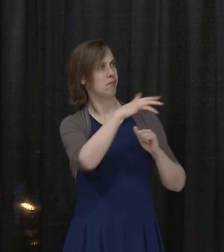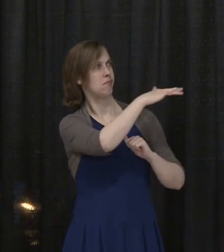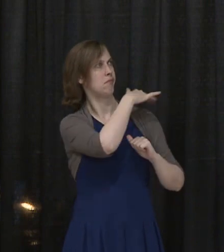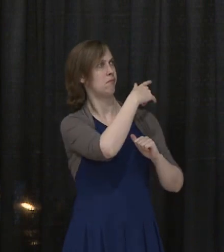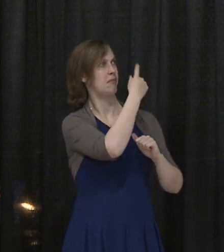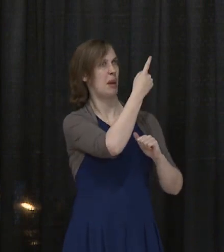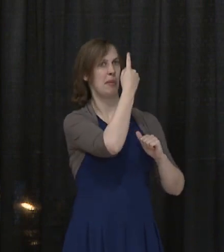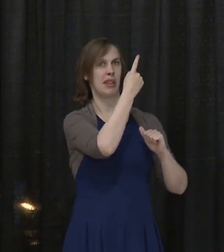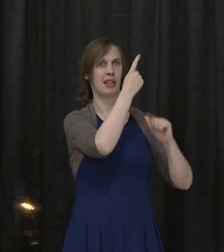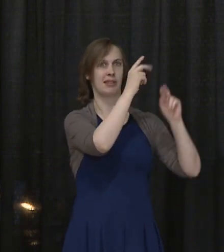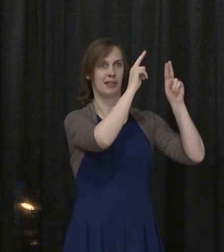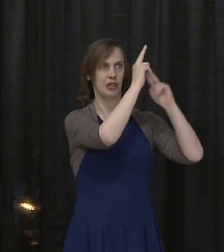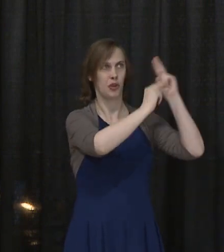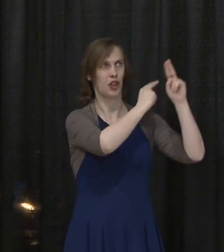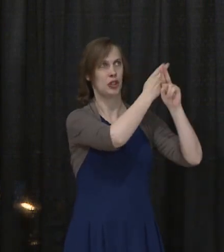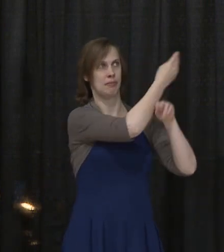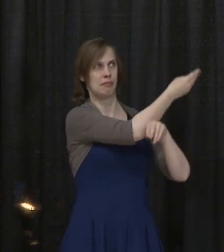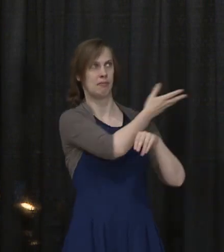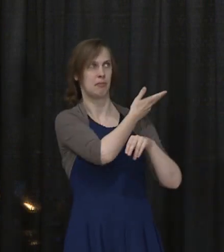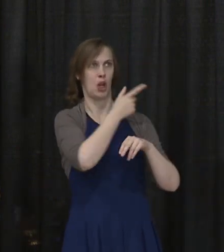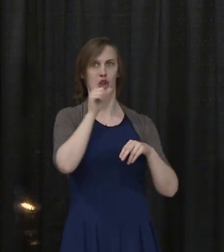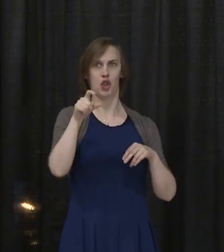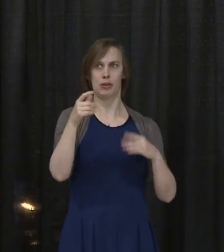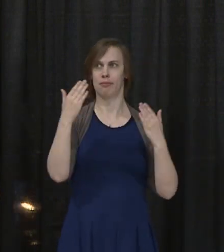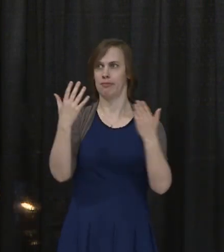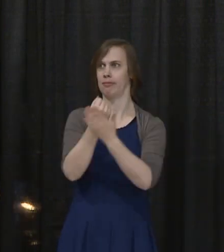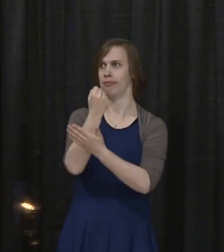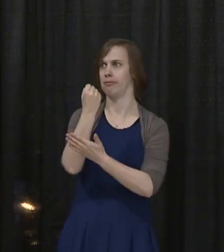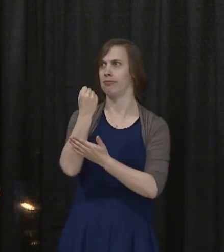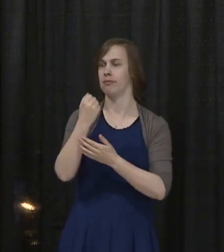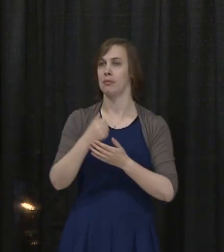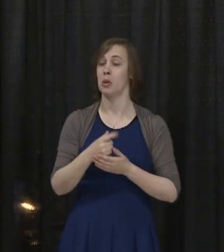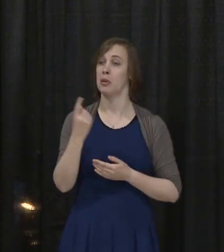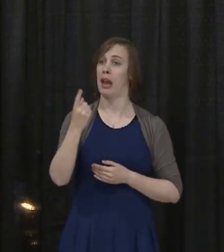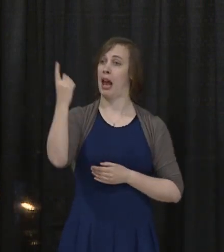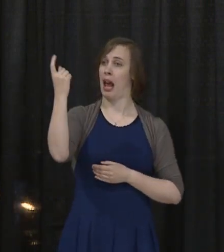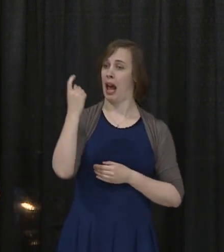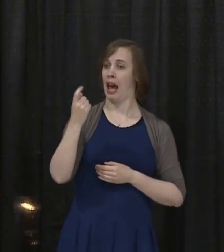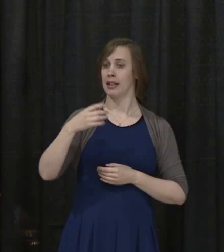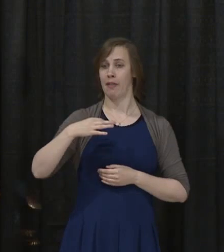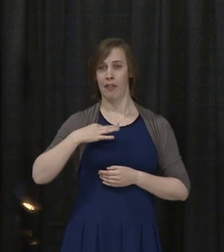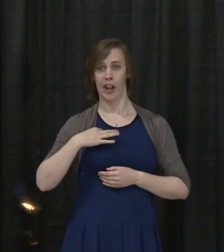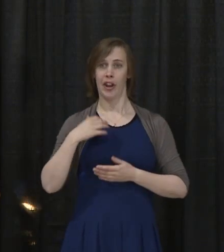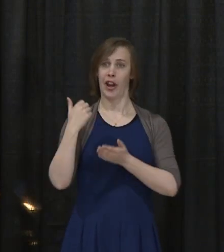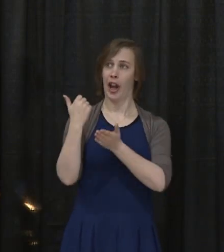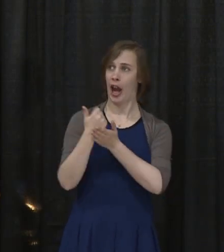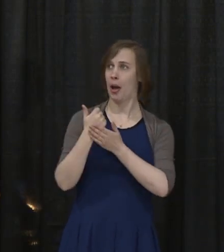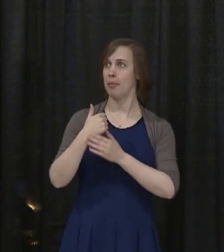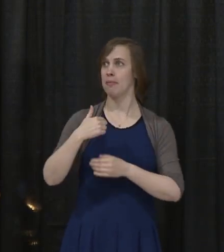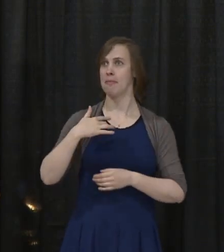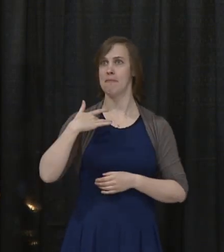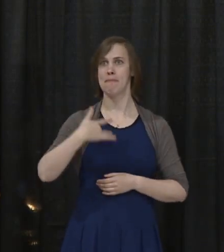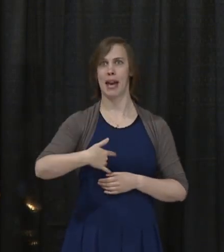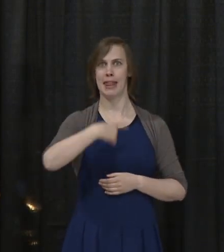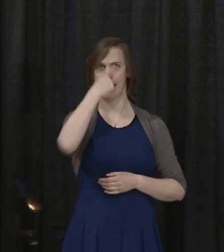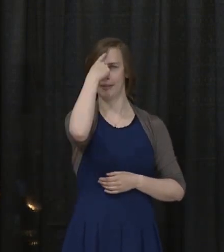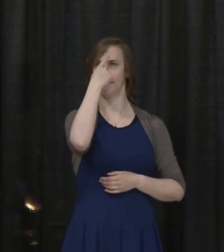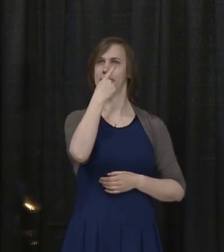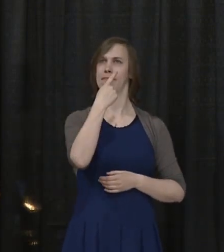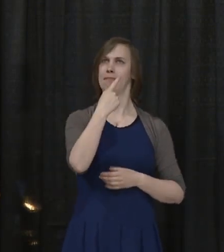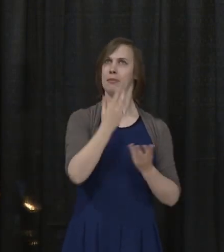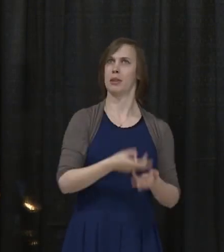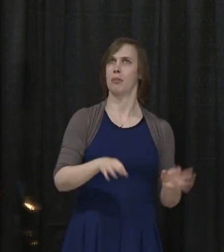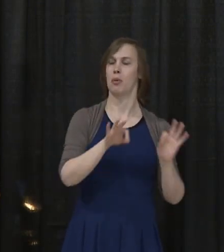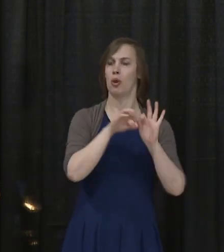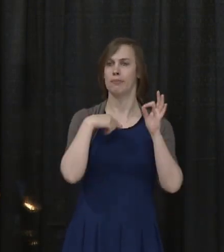have a very concrete reason not to do it, then I normally do it. I haven't always, but normally. And the idea that I don't feel like